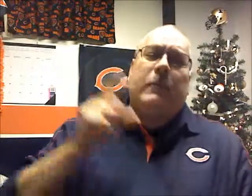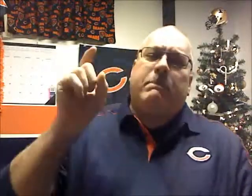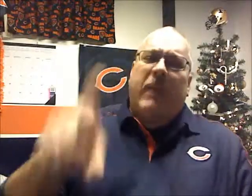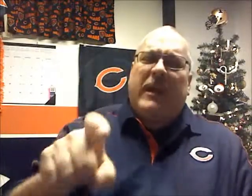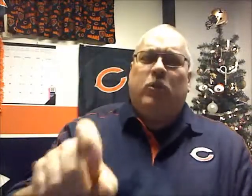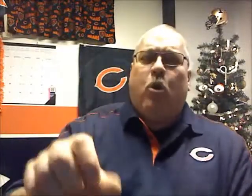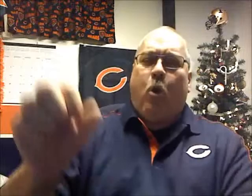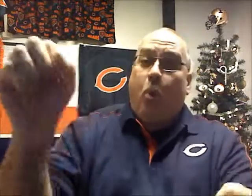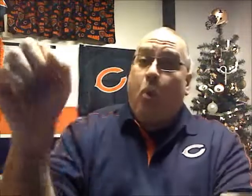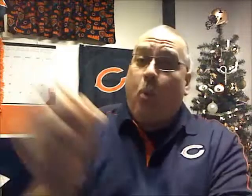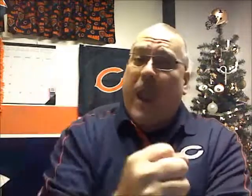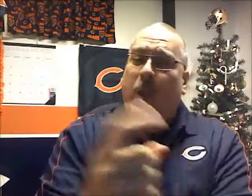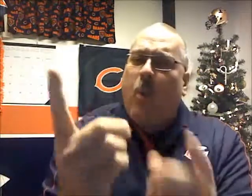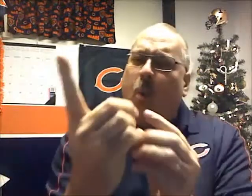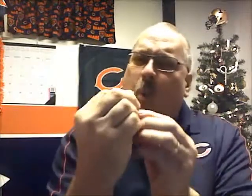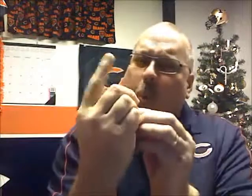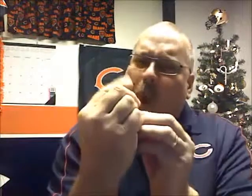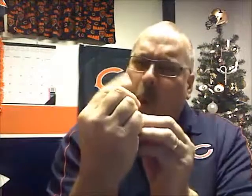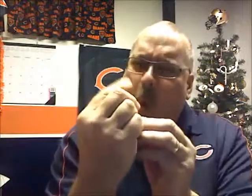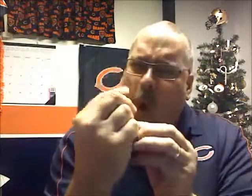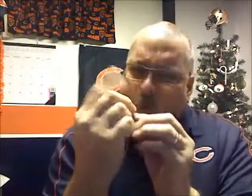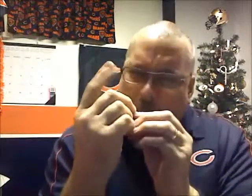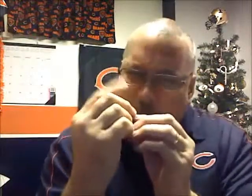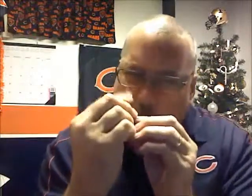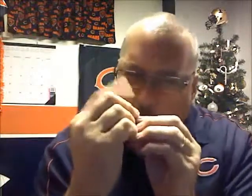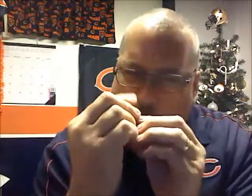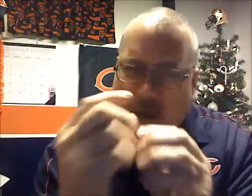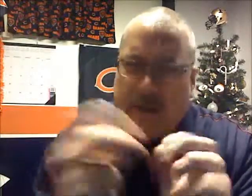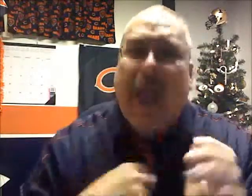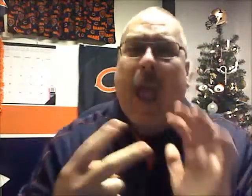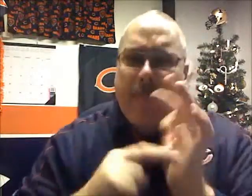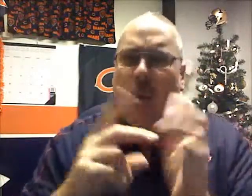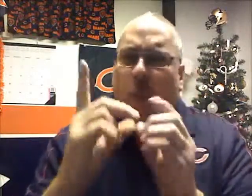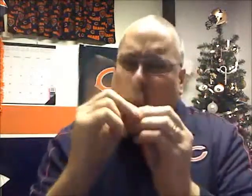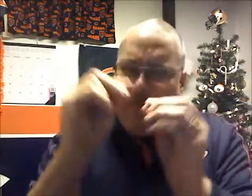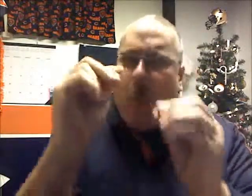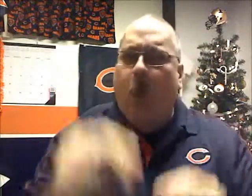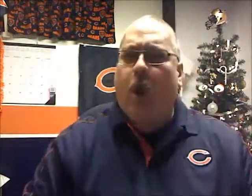back with way more, way more, and way more.